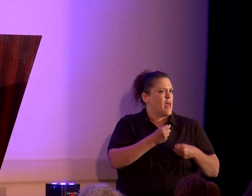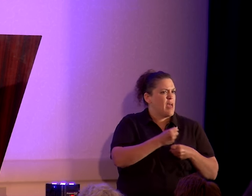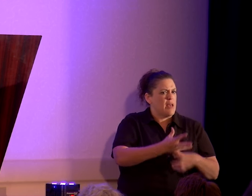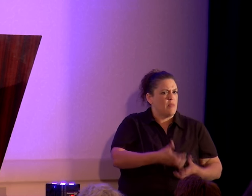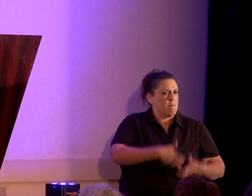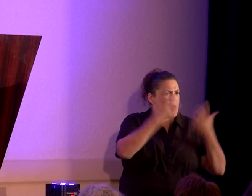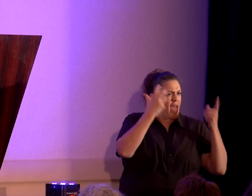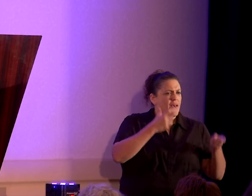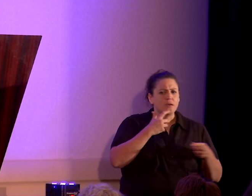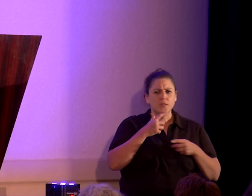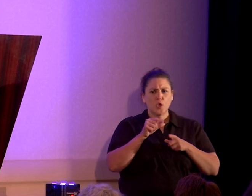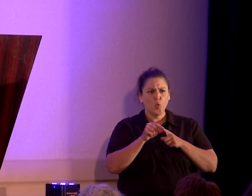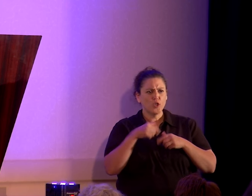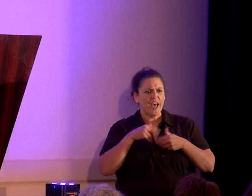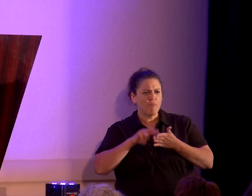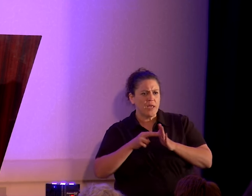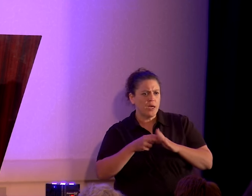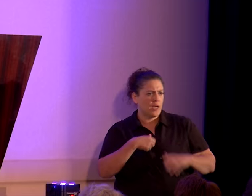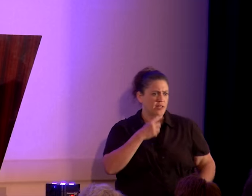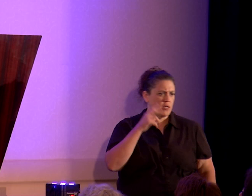words have meaning and I said, no, they don't.